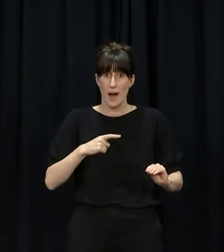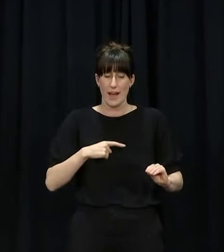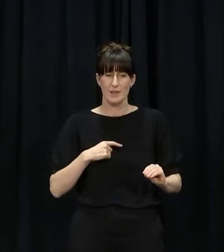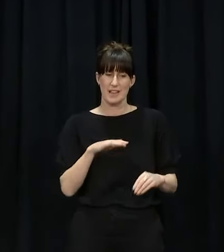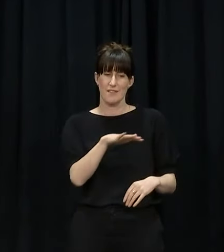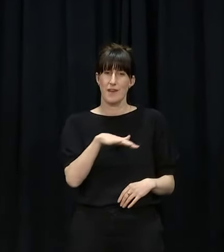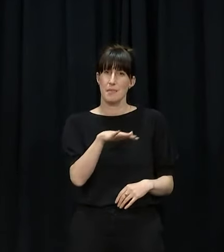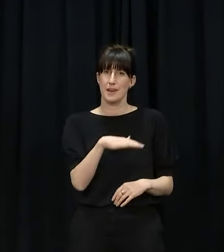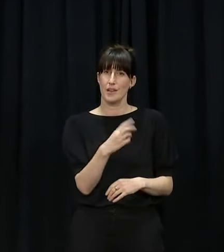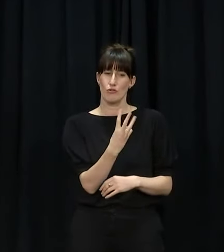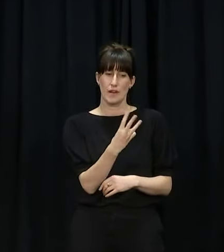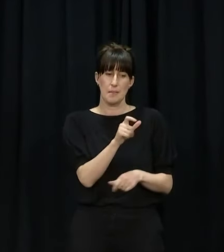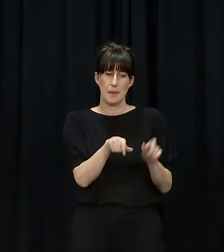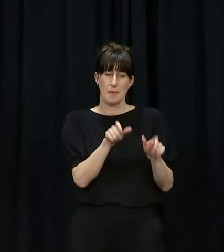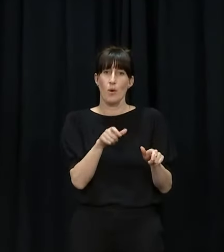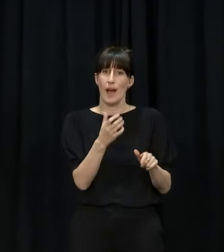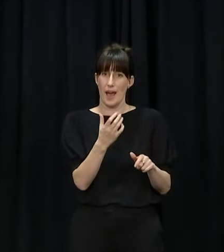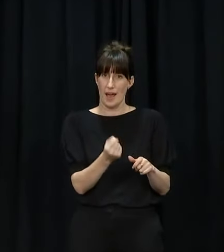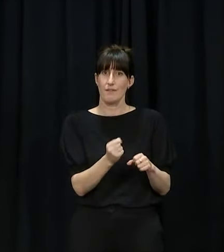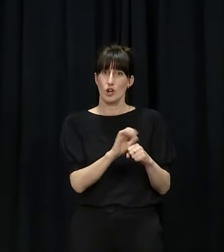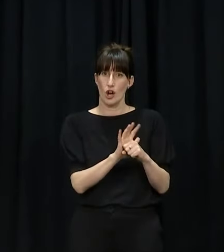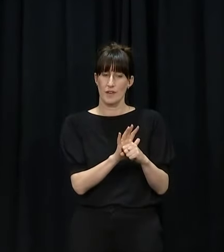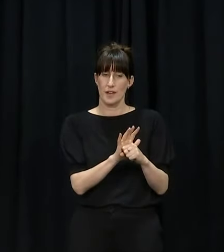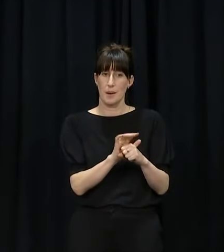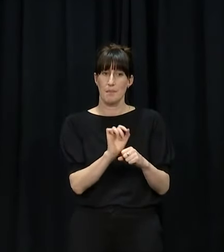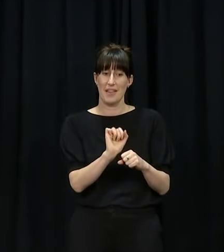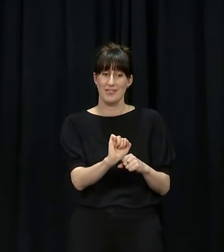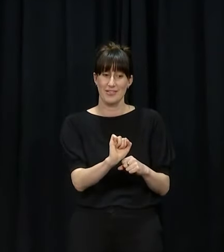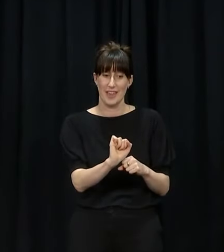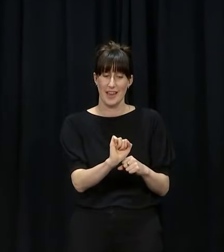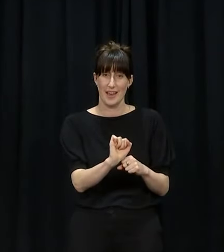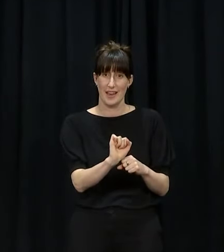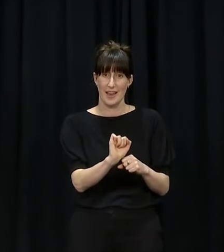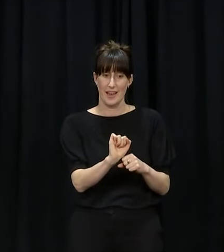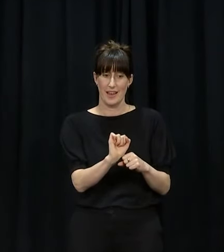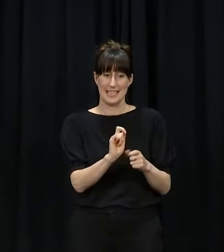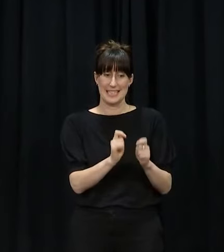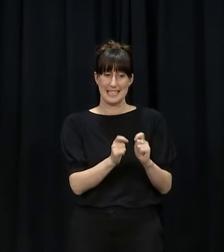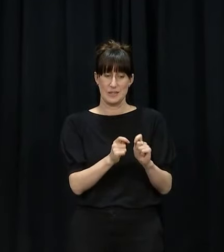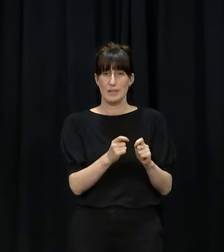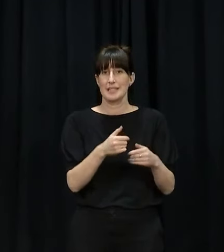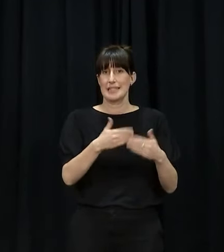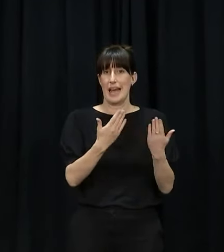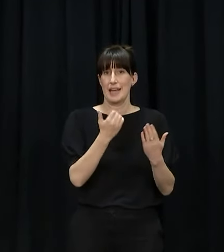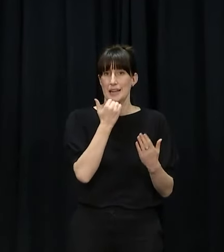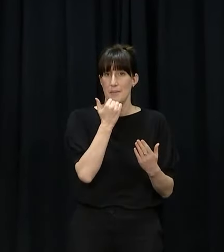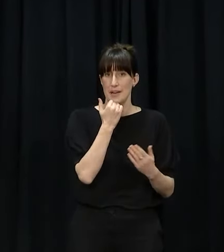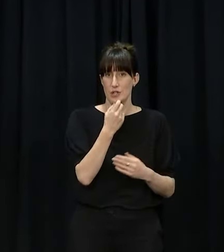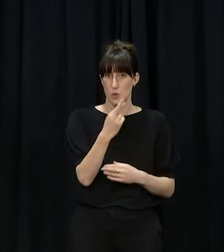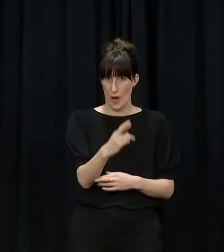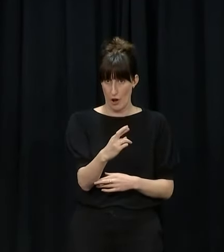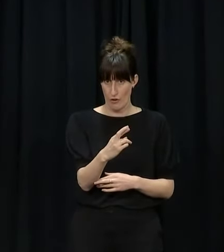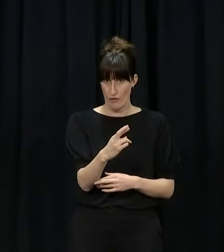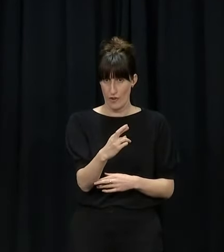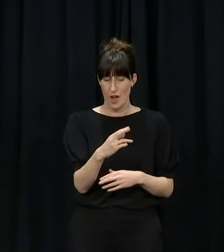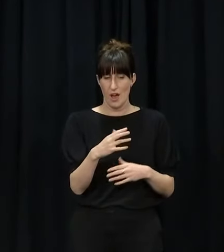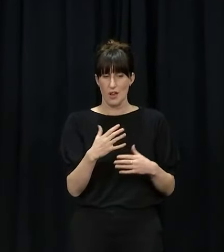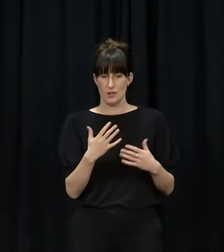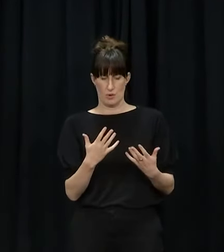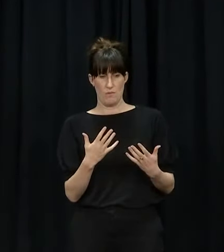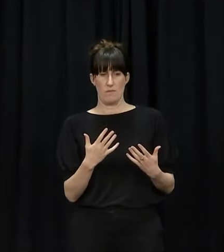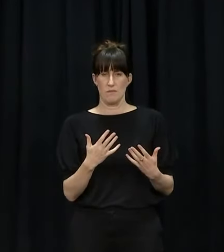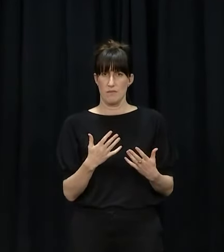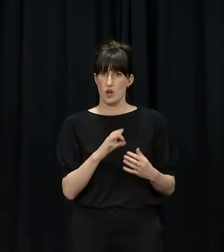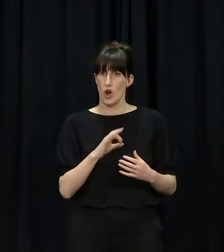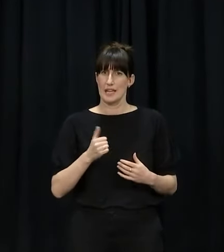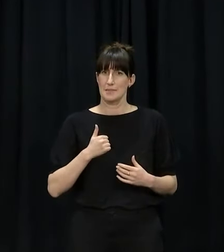testing positive for COVID-19 at day 12 of their stay. This is something we do where we get an unexpected day